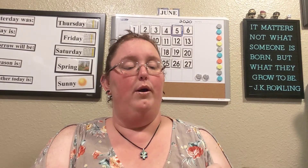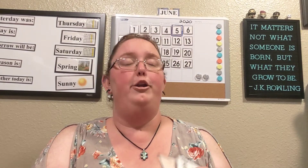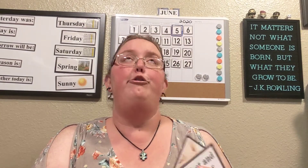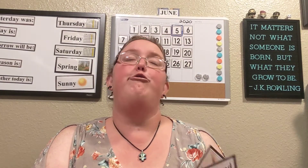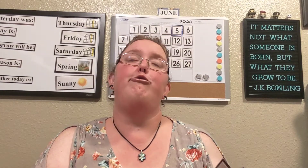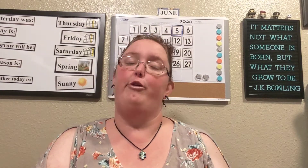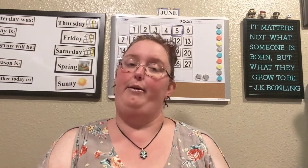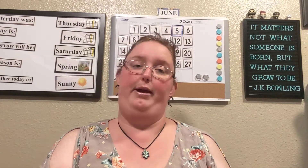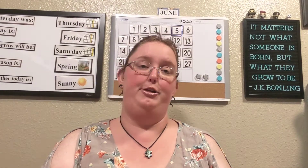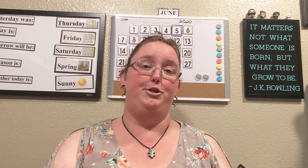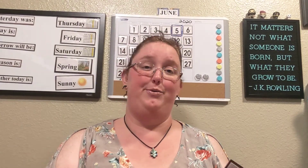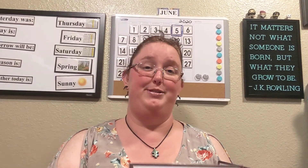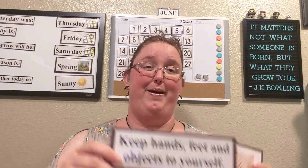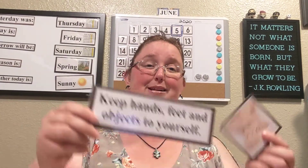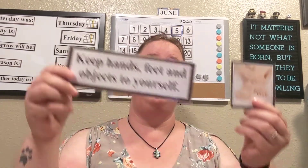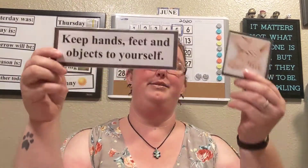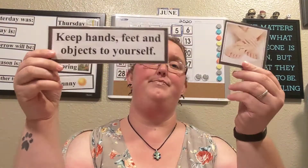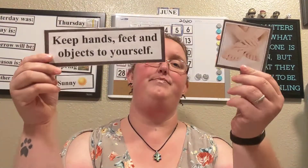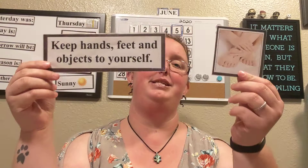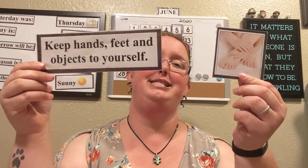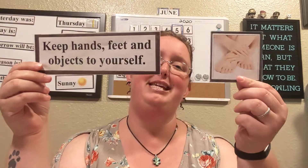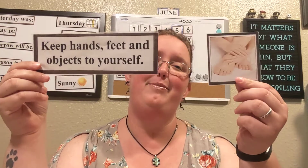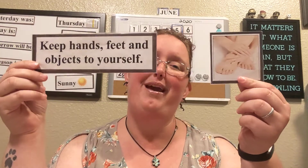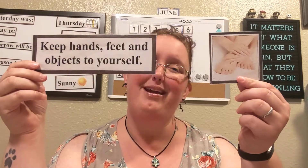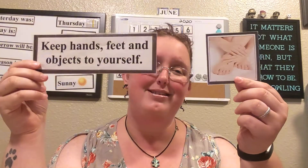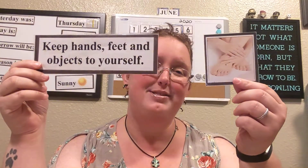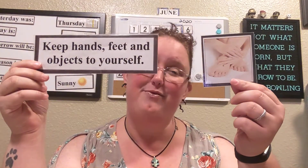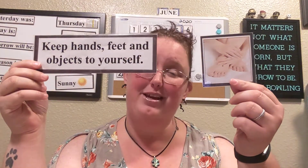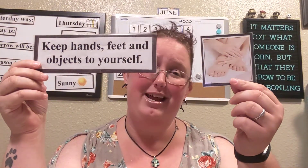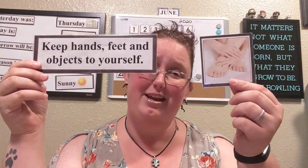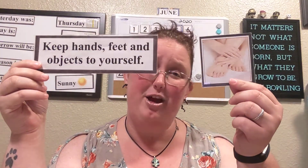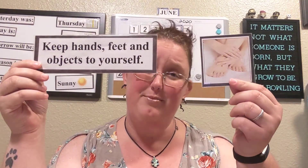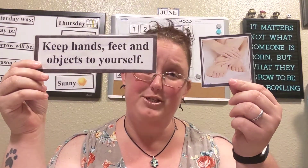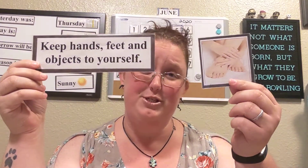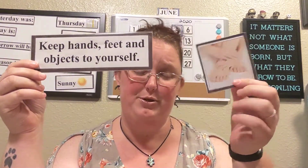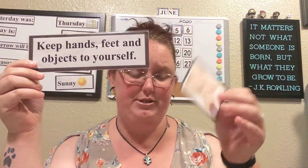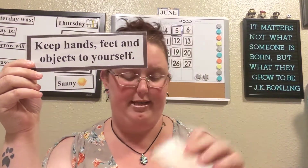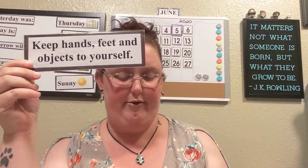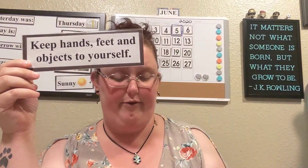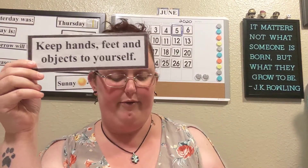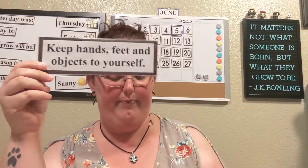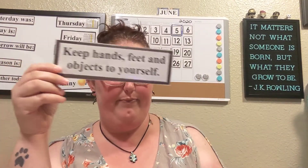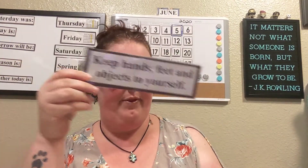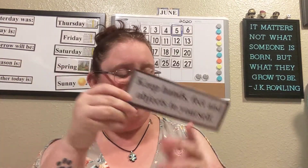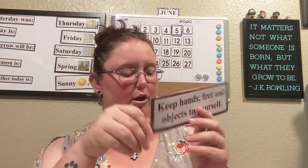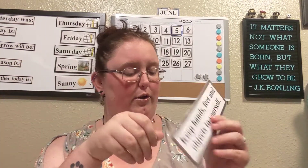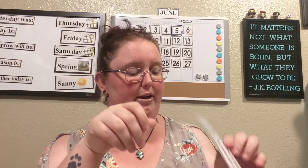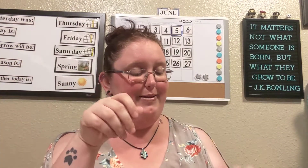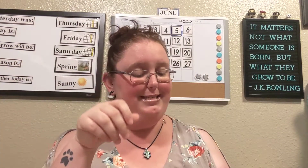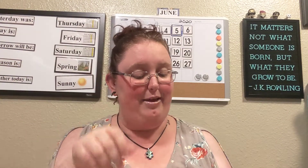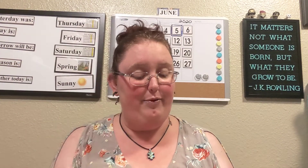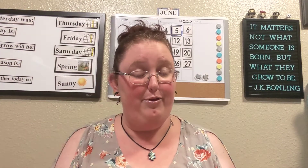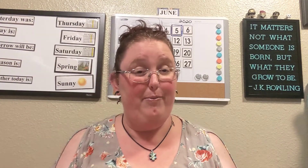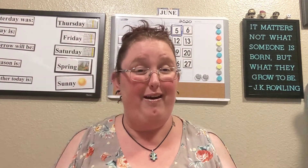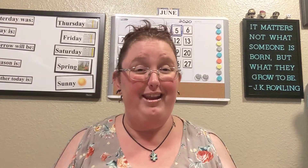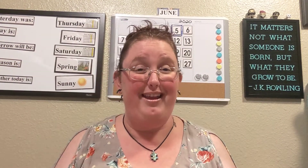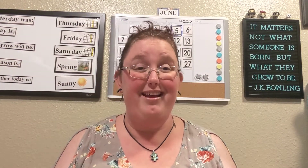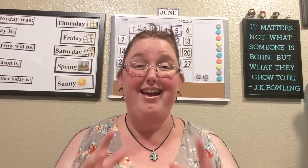One great way to show respect is to keep hands, feet, and objects to yourself. You need to be safe with your body. And